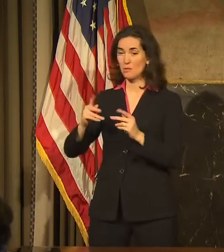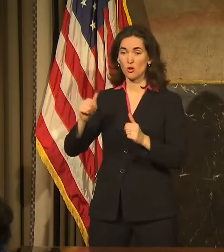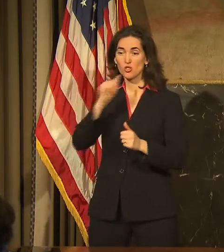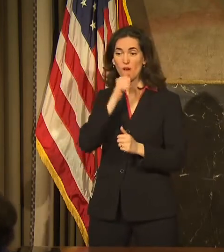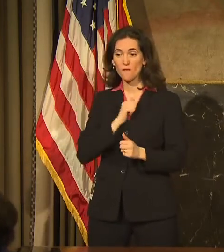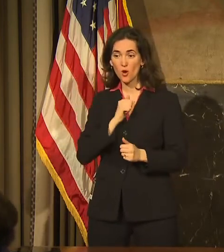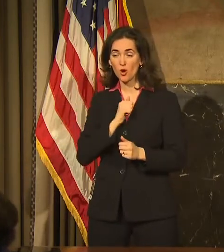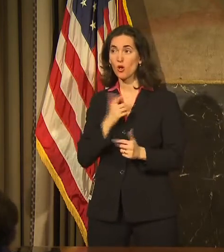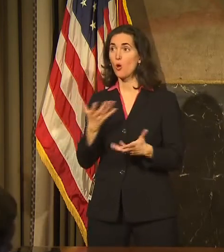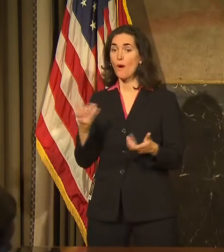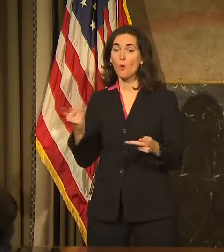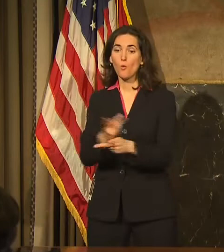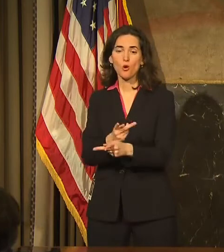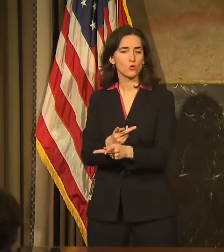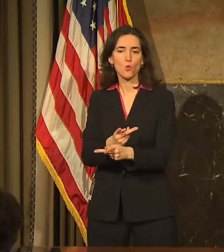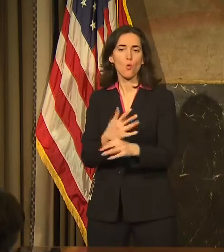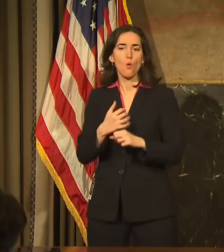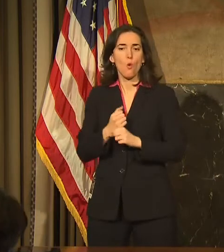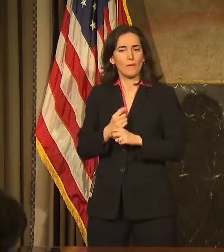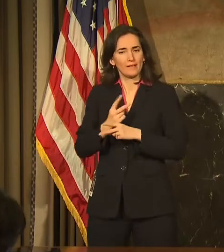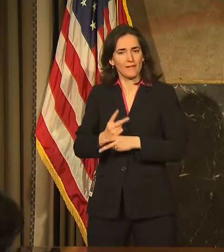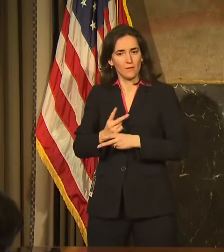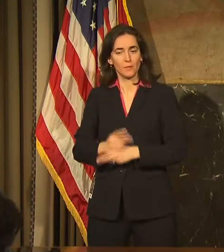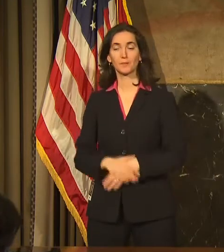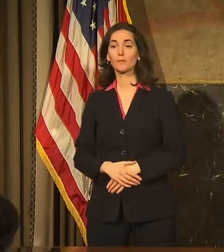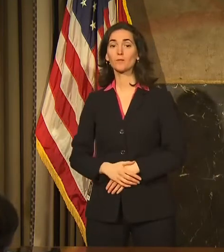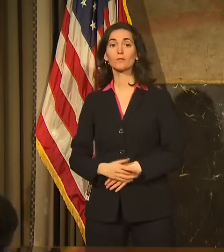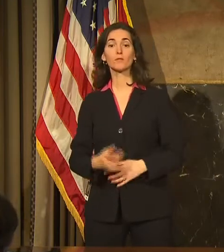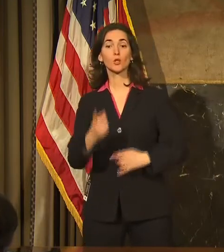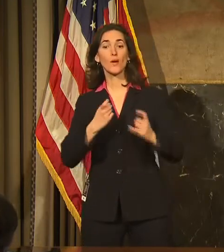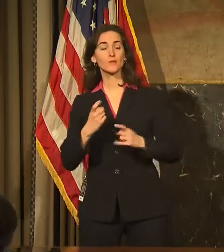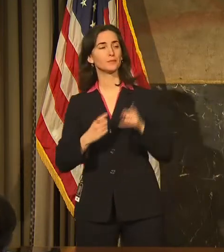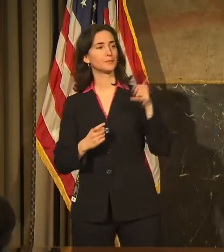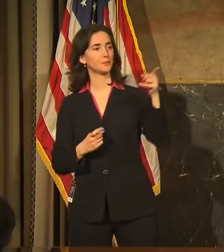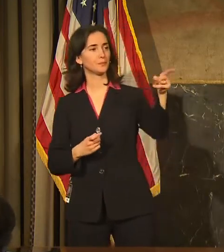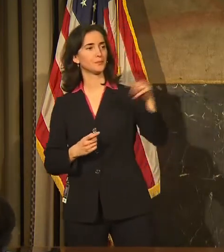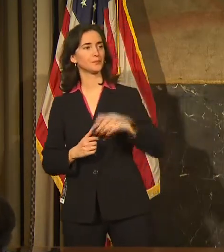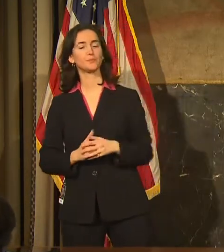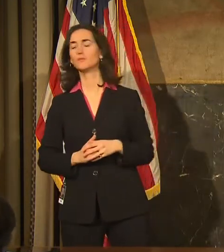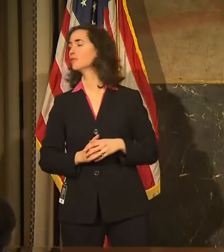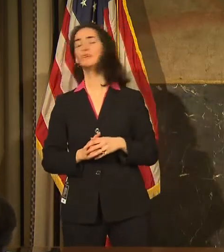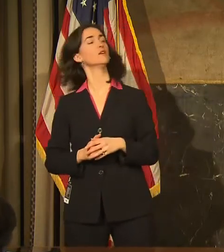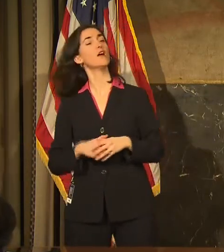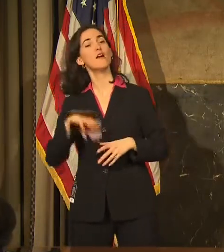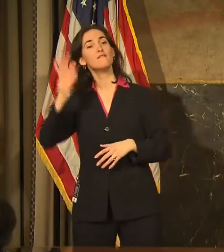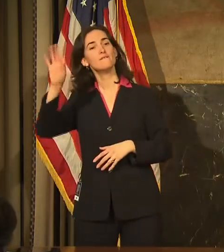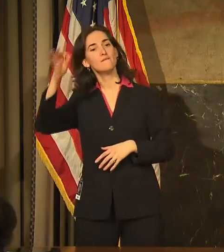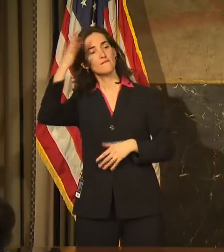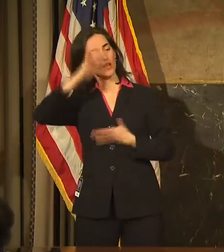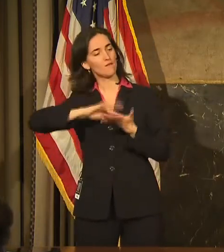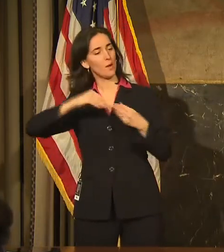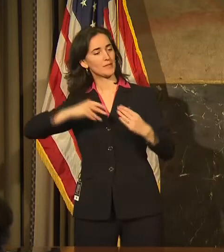to answer any questions if there are any. Melinda? In terms of the federal pharmacy program, how